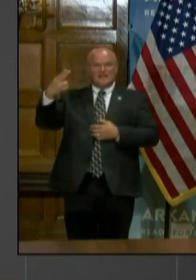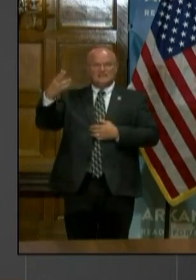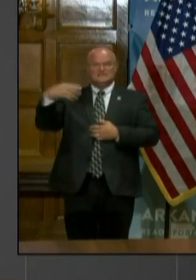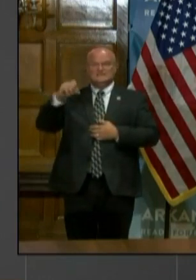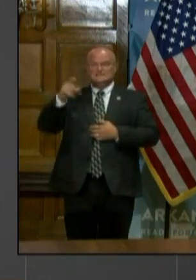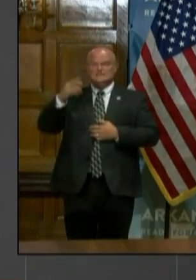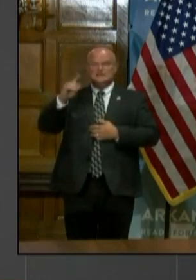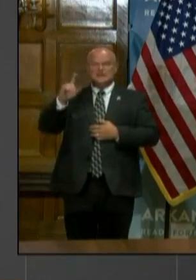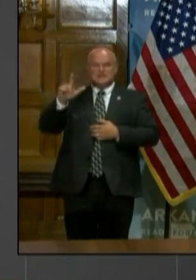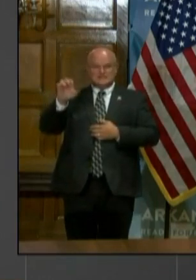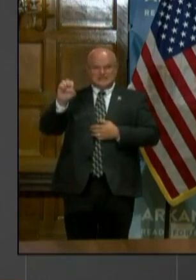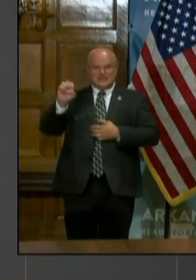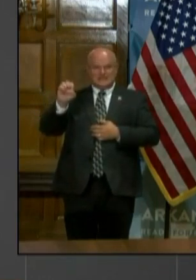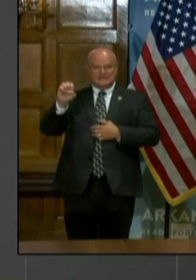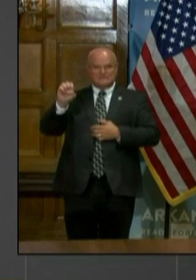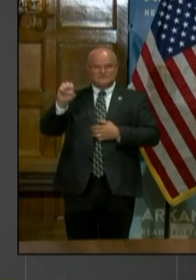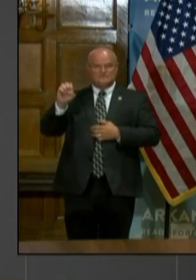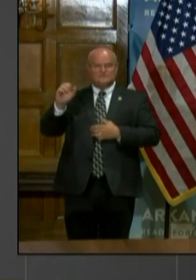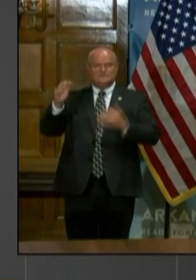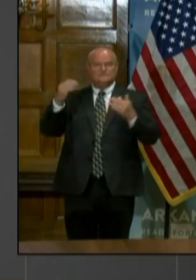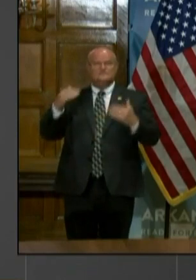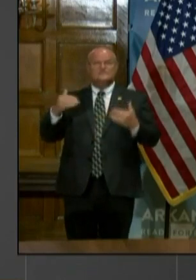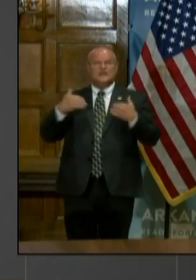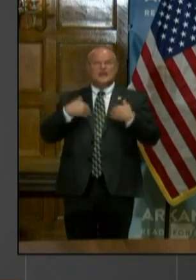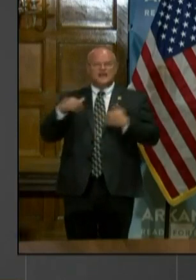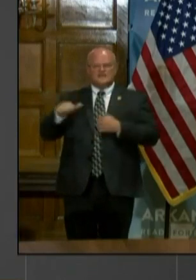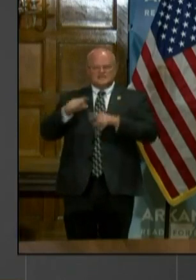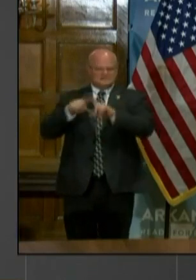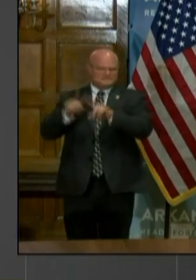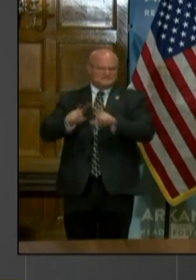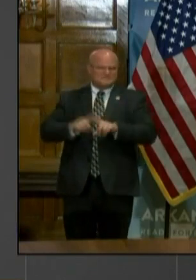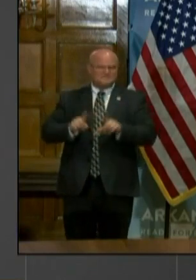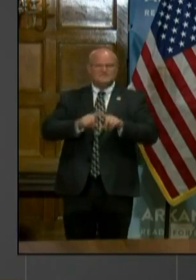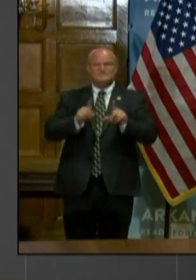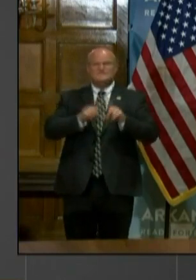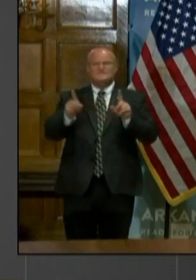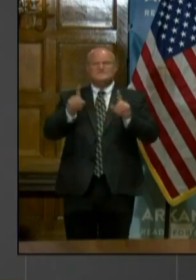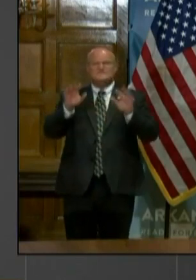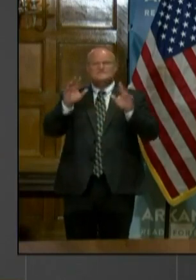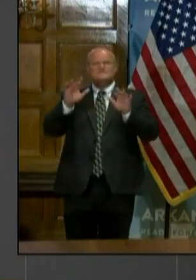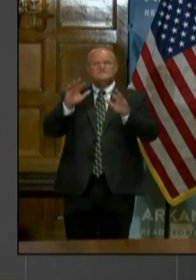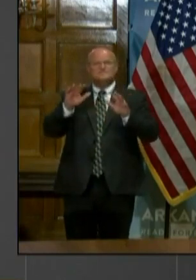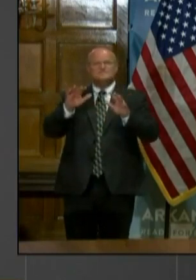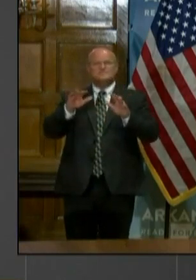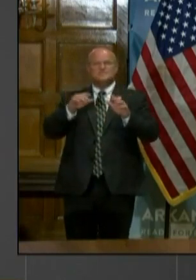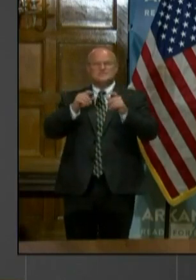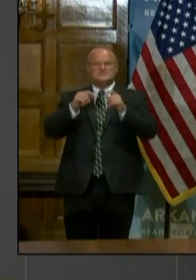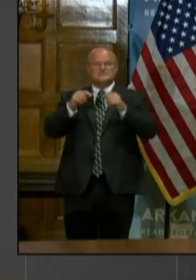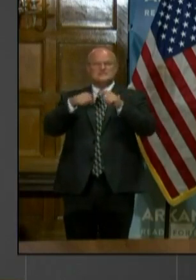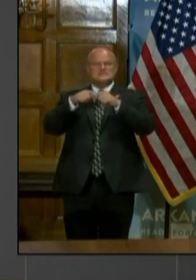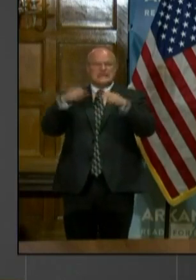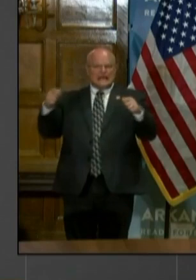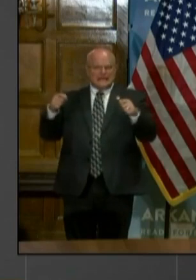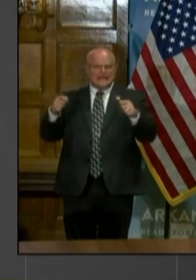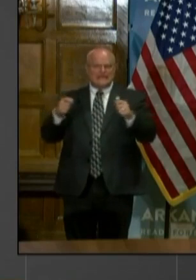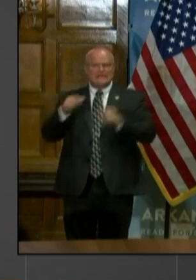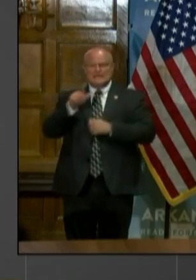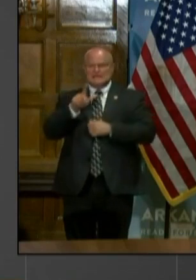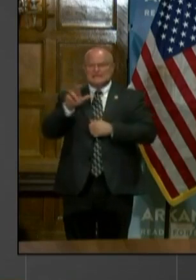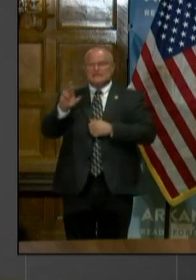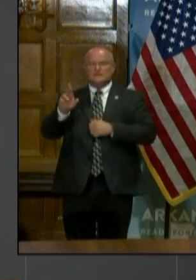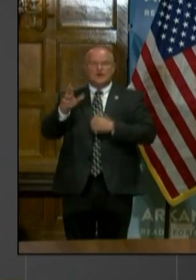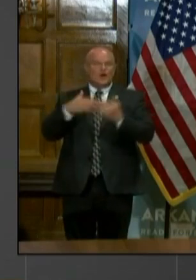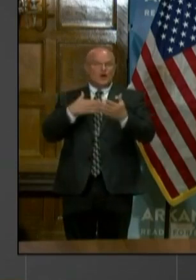then Springdale, then we have a number down sort of neck and neck on those. Little